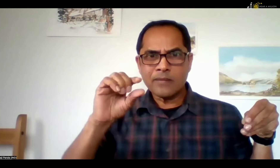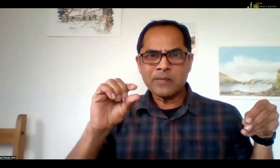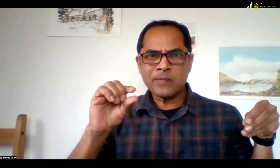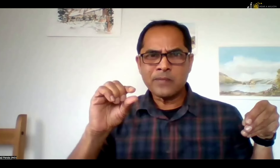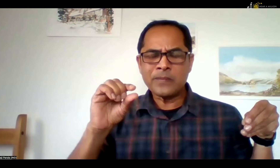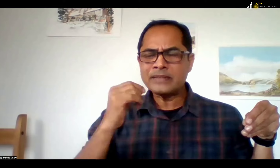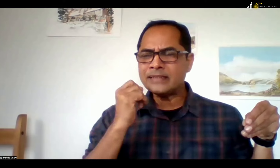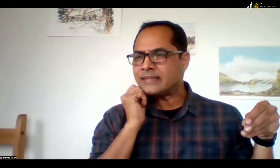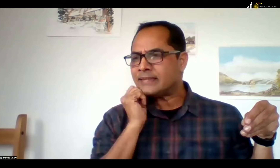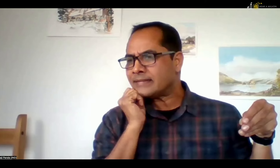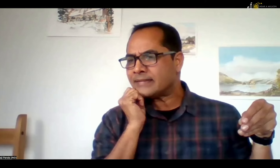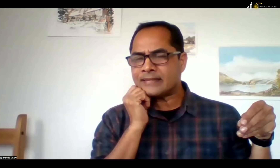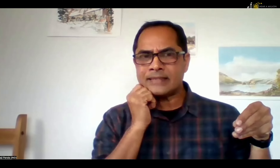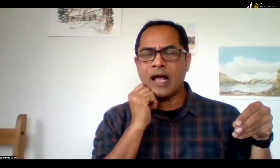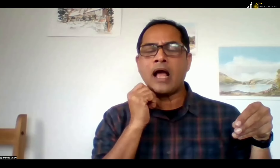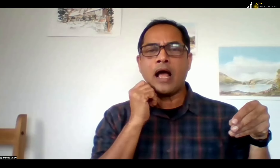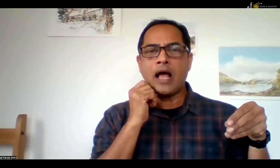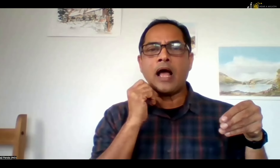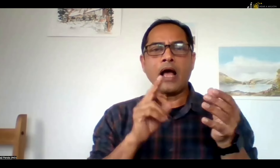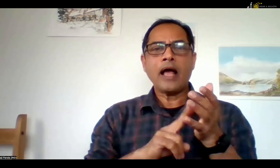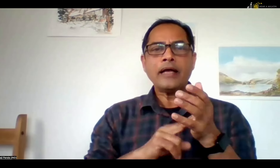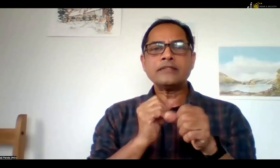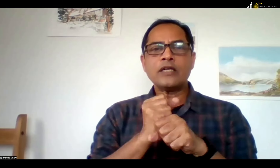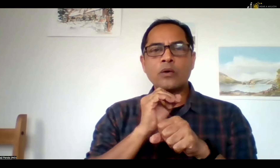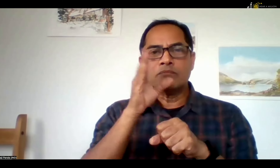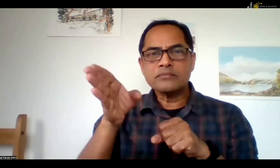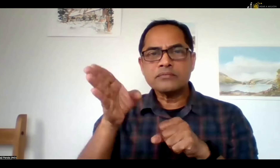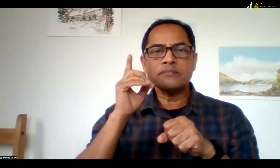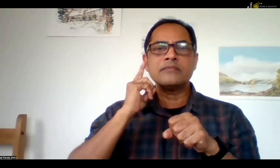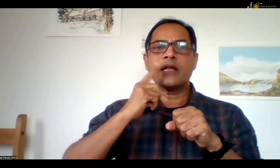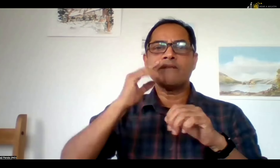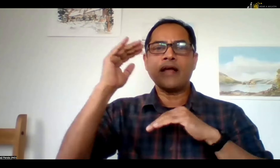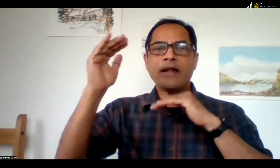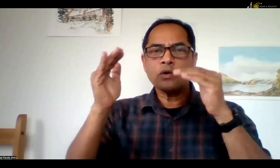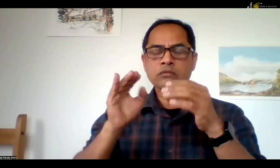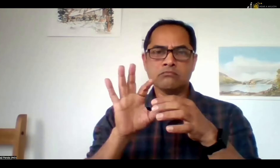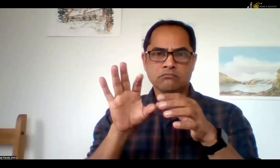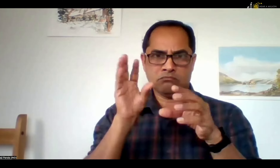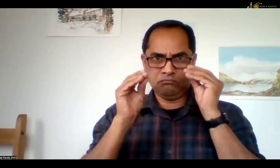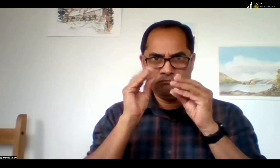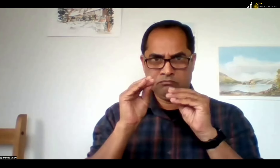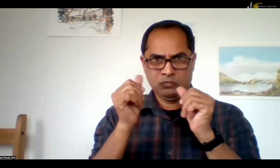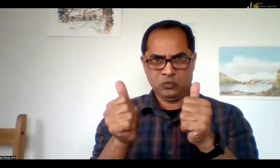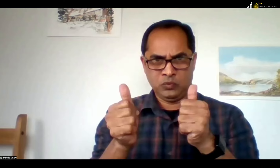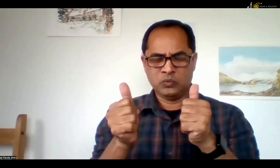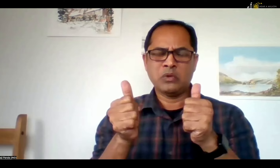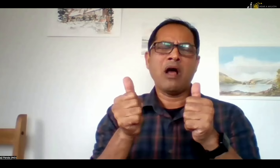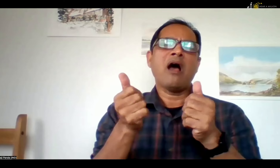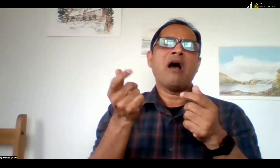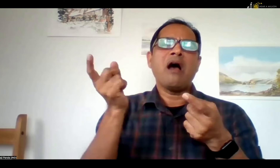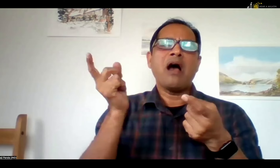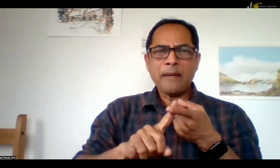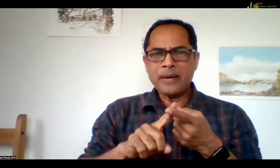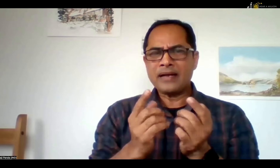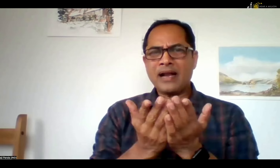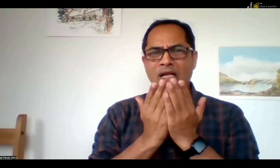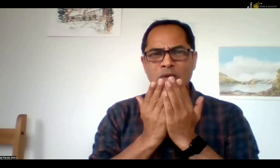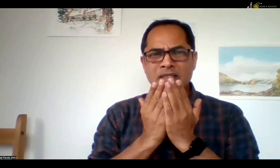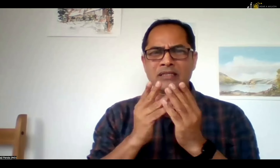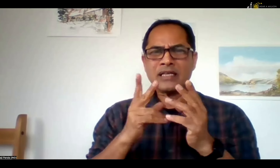And, the certificate may be saying 70, 80%, but the knowledge and the understanding is not